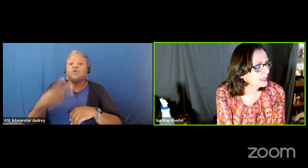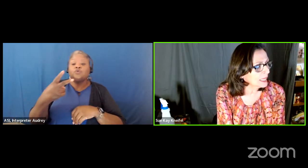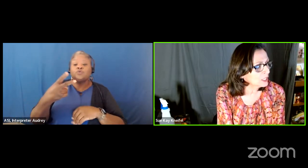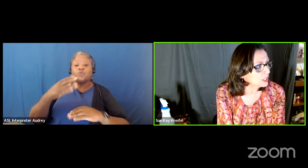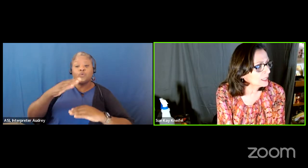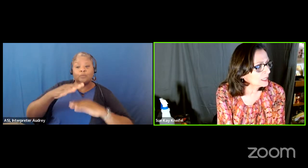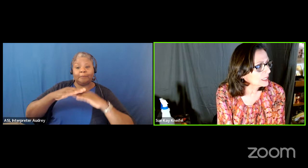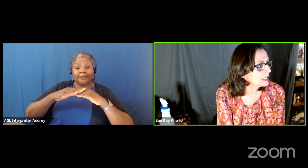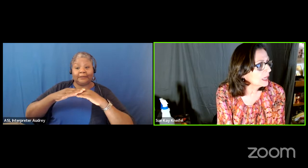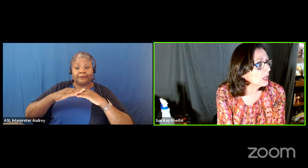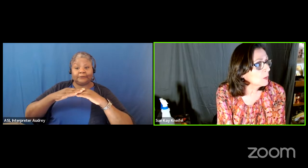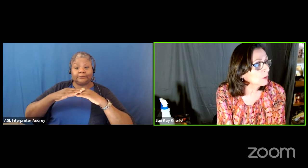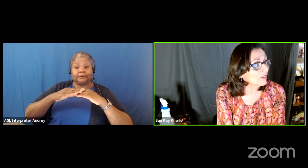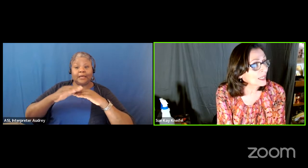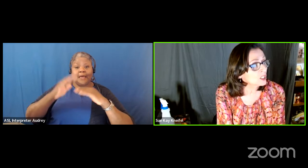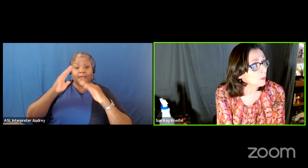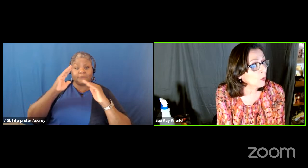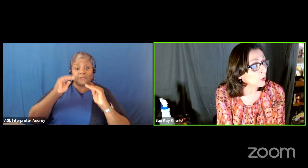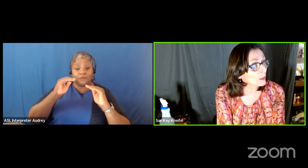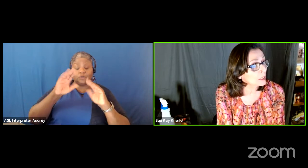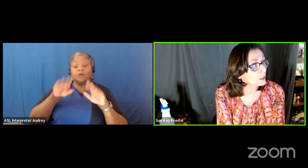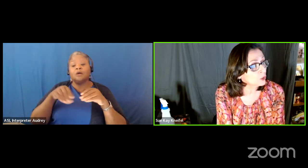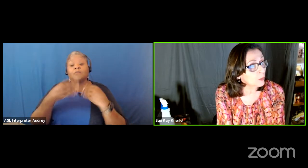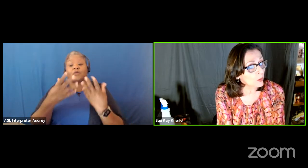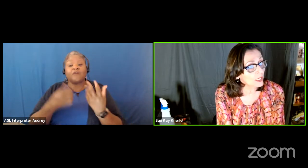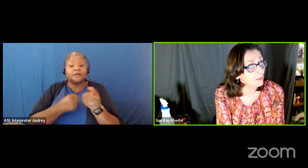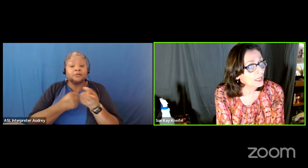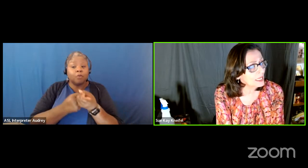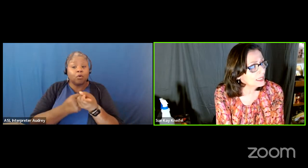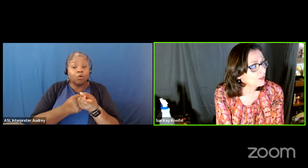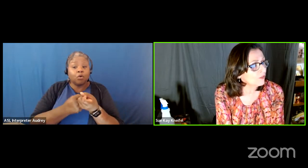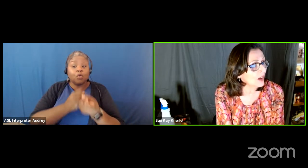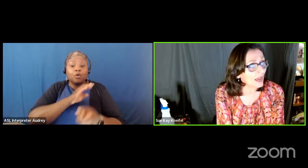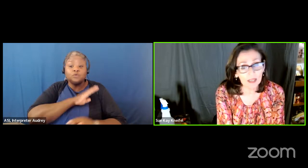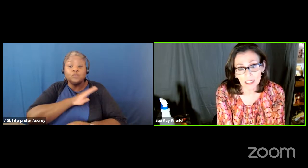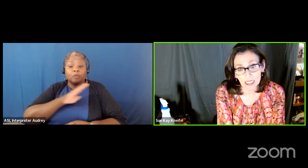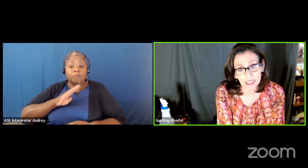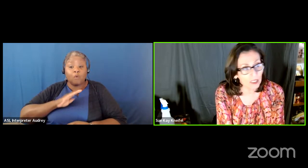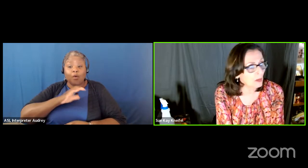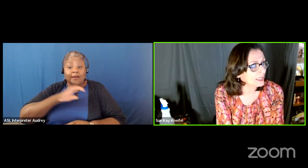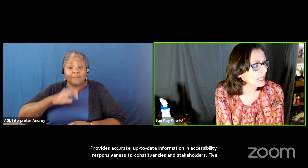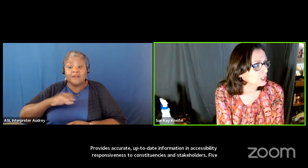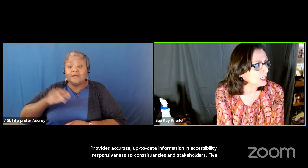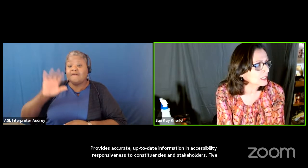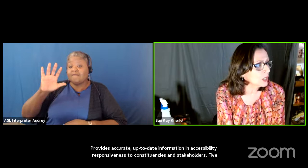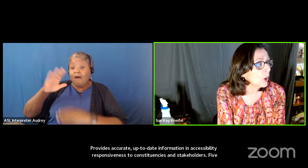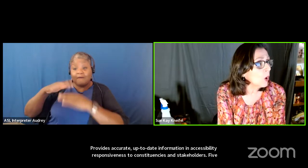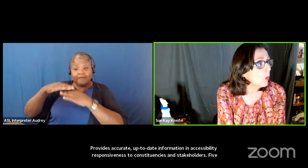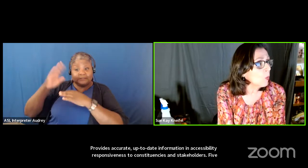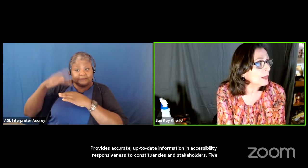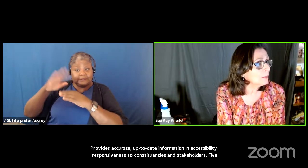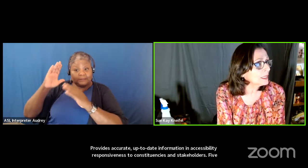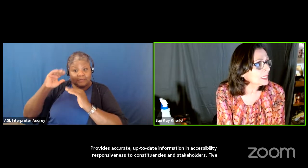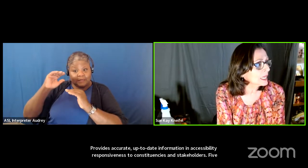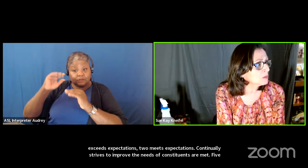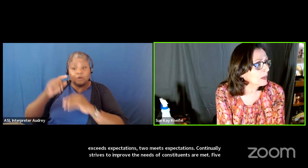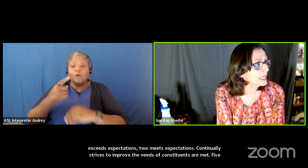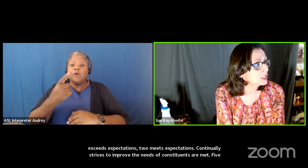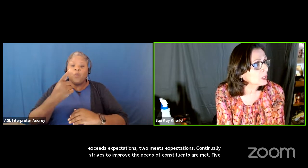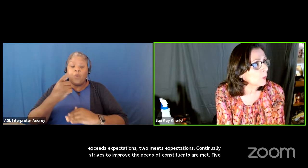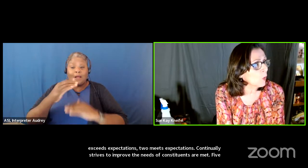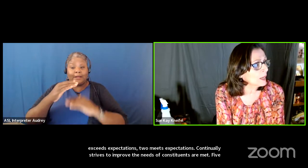meets expectations. Provides support to board committees. 5 exceeds expectations, 1